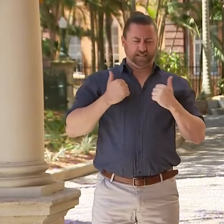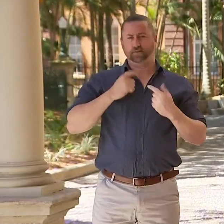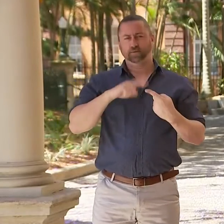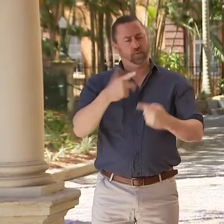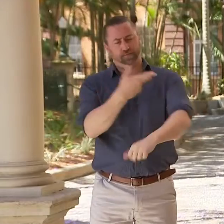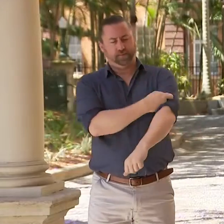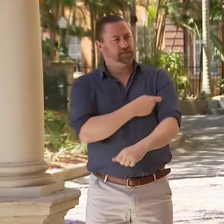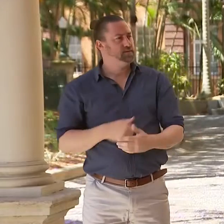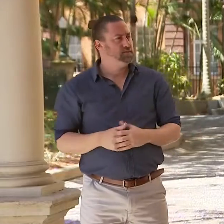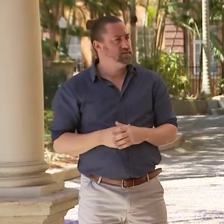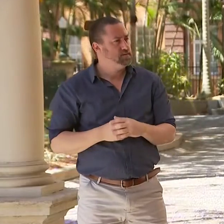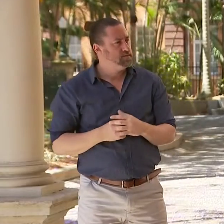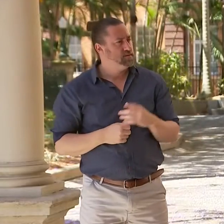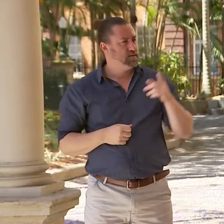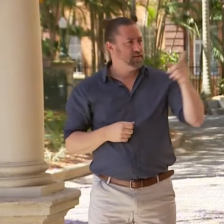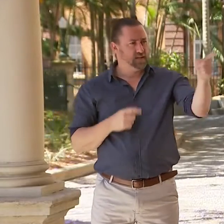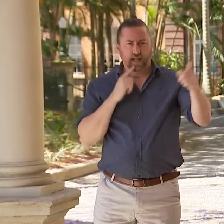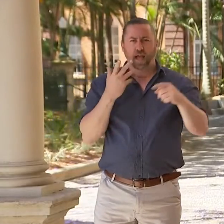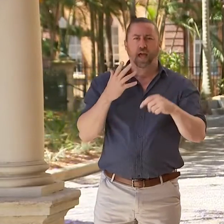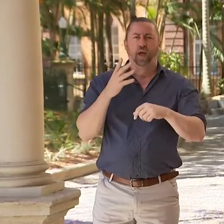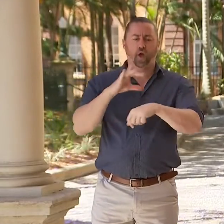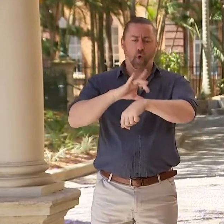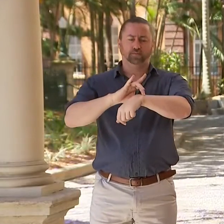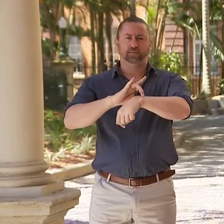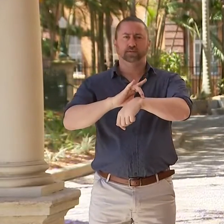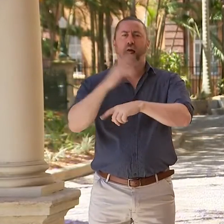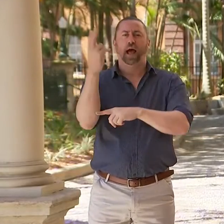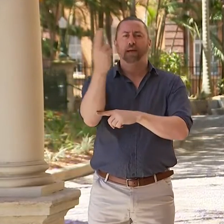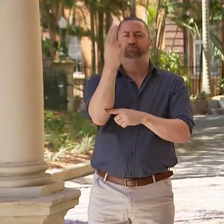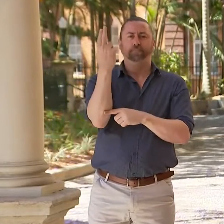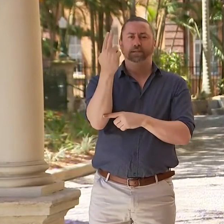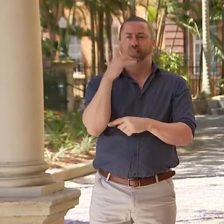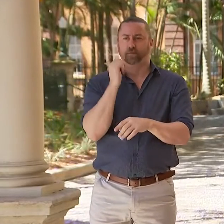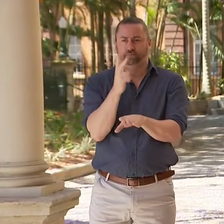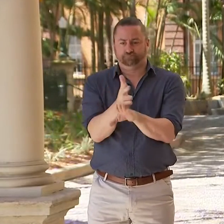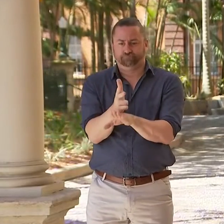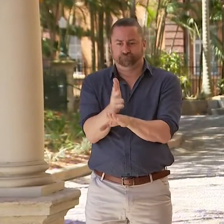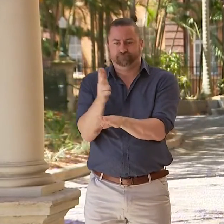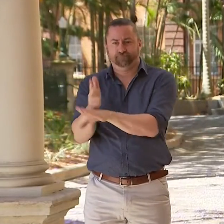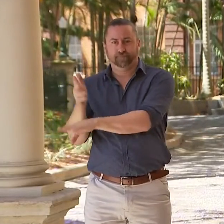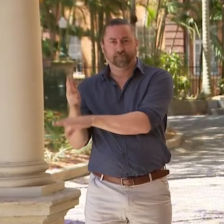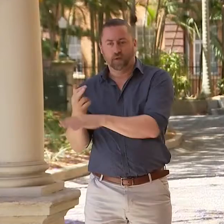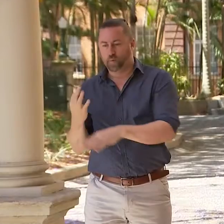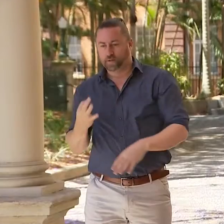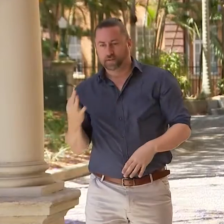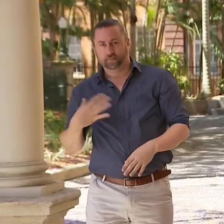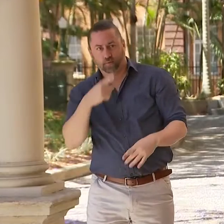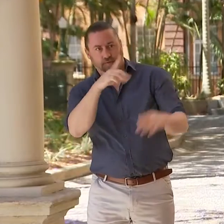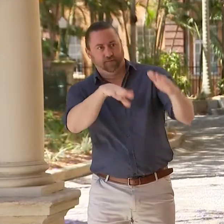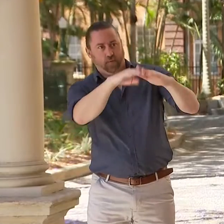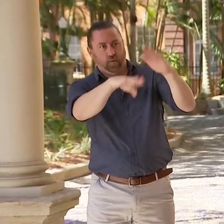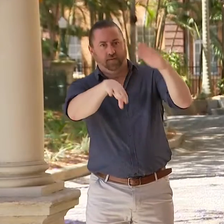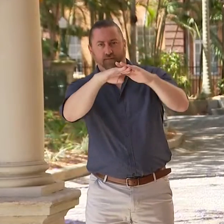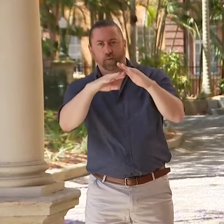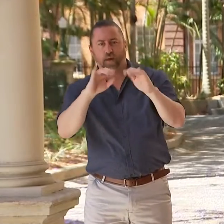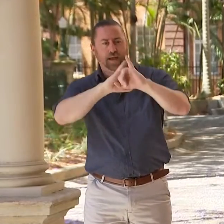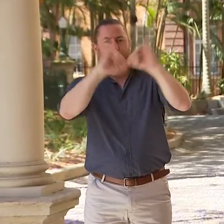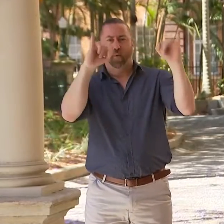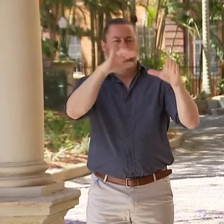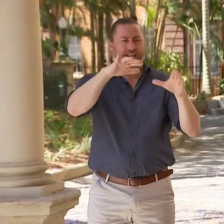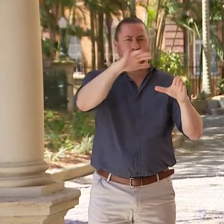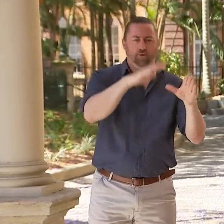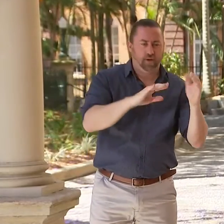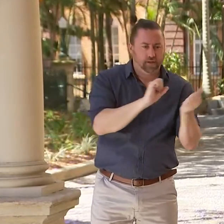raised concerns about ramping at Queensland hospitals, given we could see that inevitable Delta outbreak you've spoken about. They want real-time data so we can manage